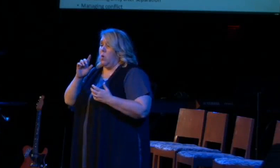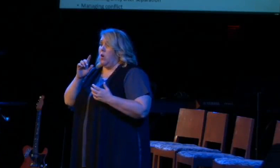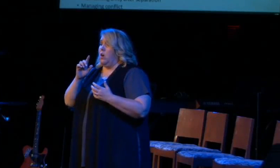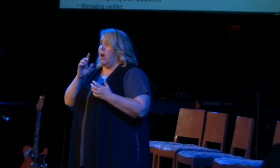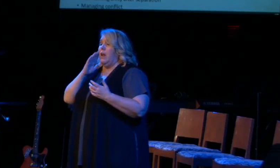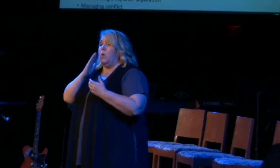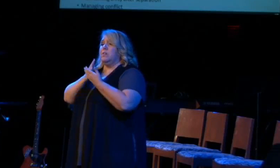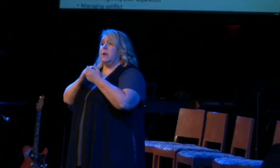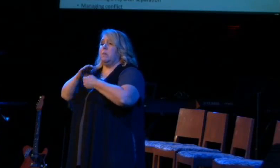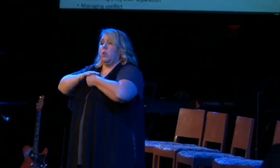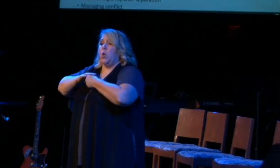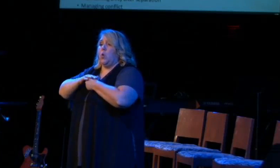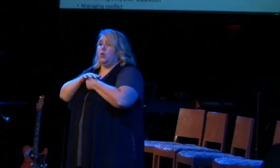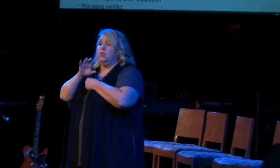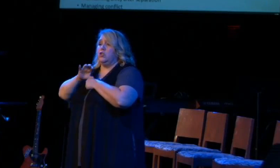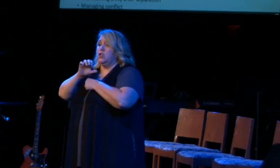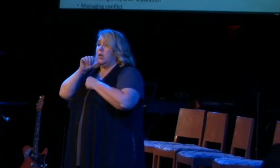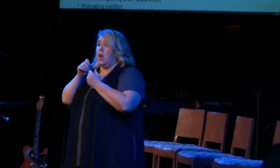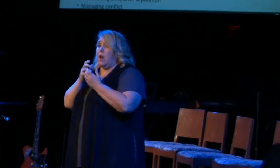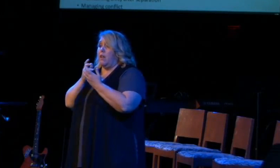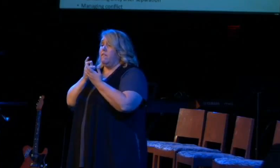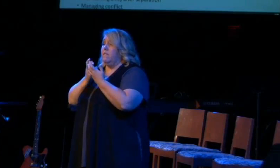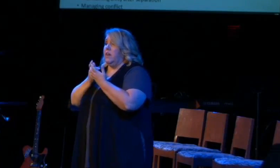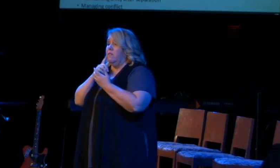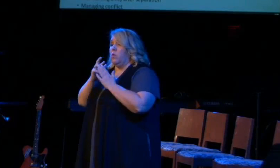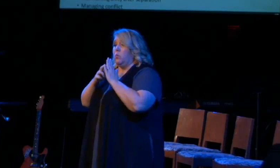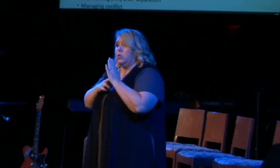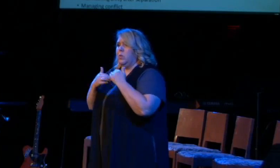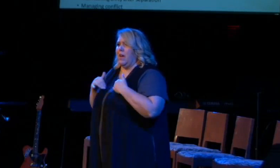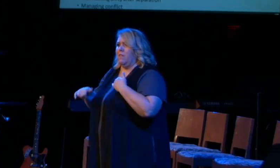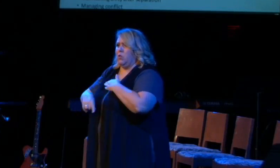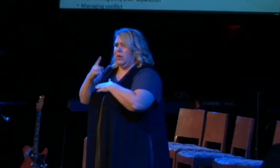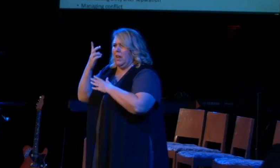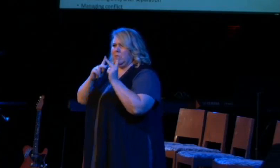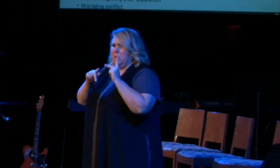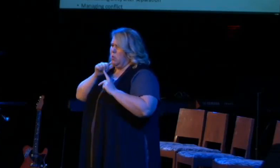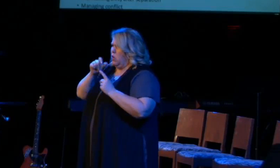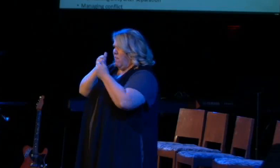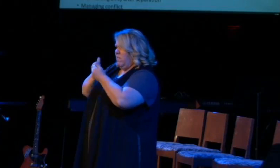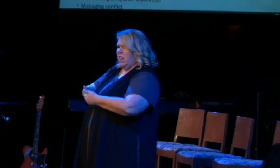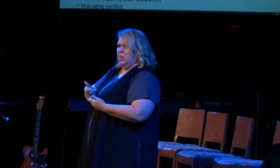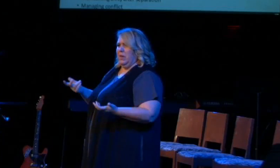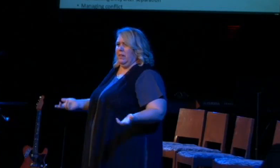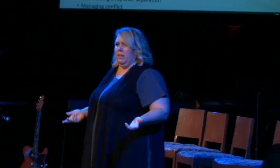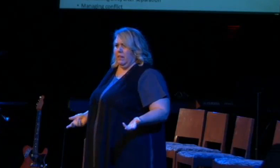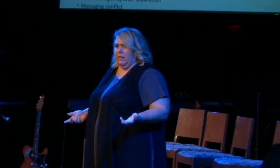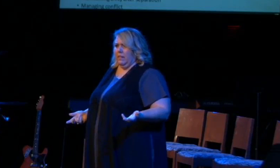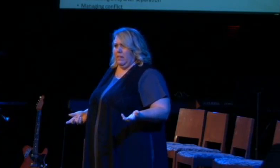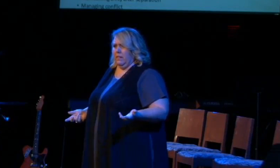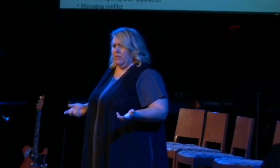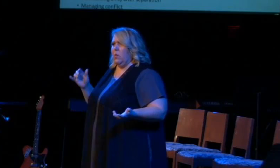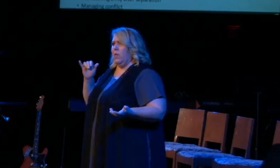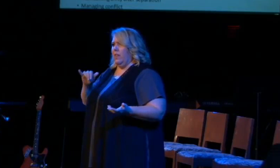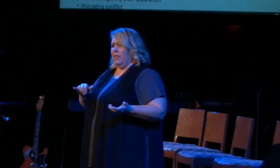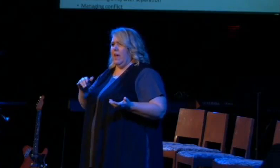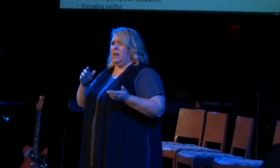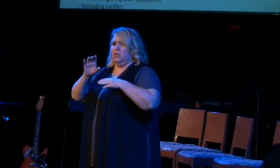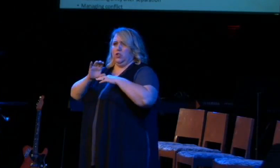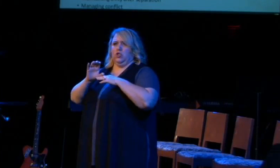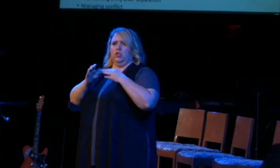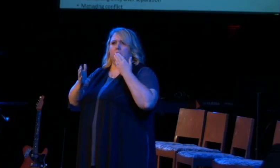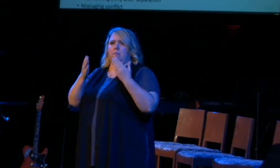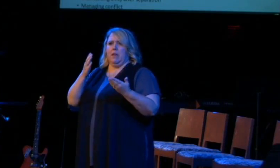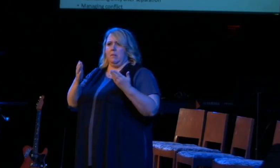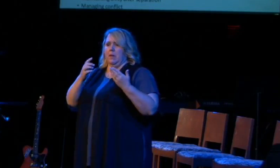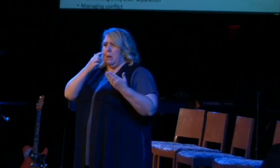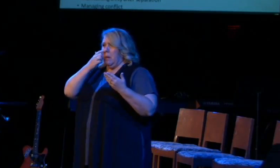know some local churches are not a fit for the current rules that we have today because people are disobeying. So this would let a church that maybe is a